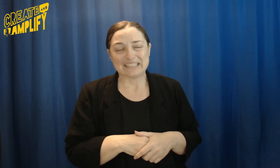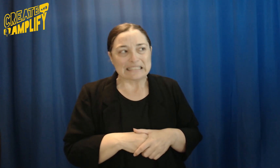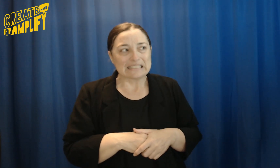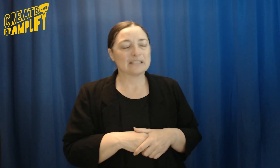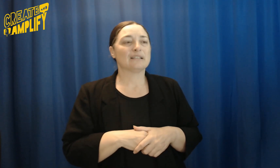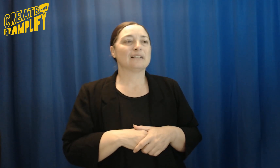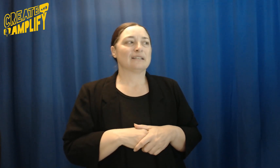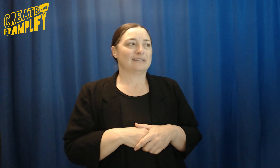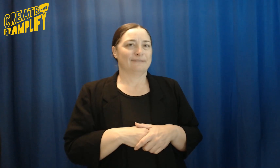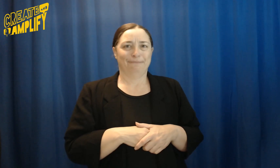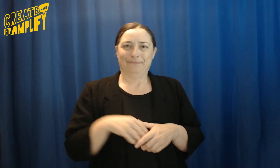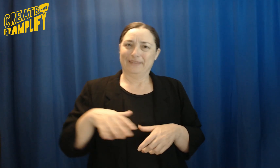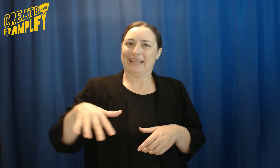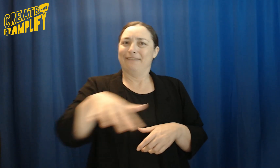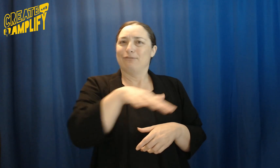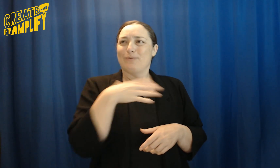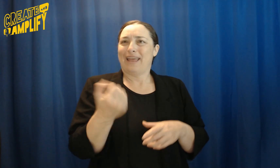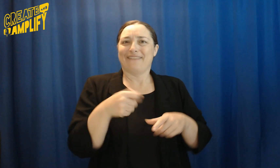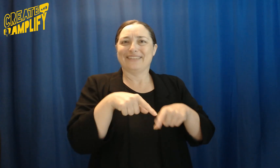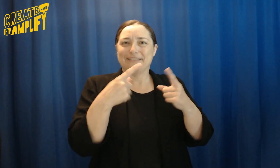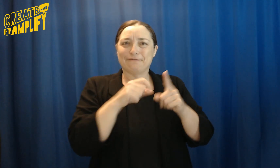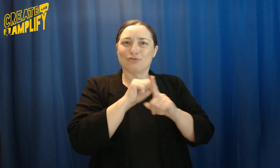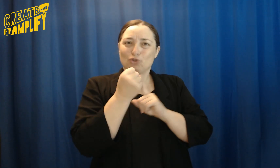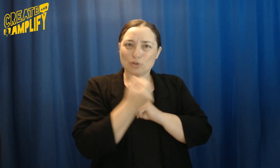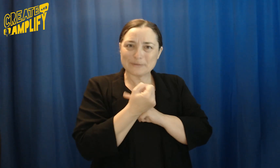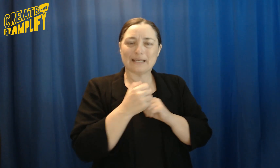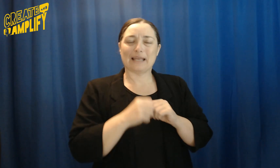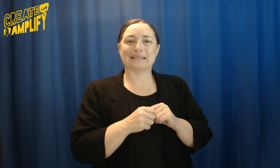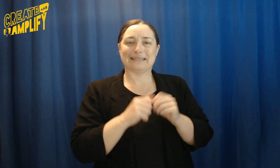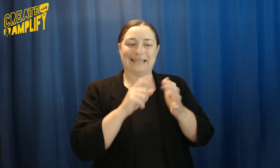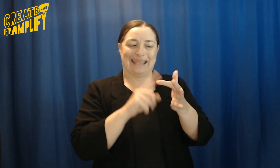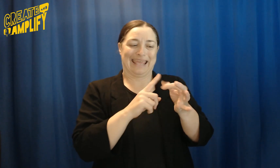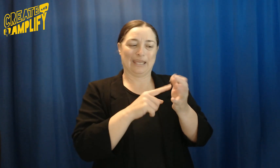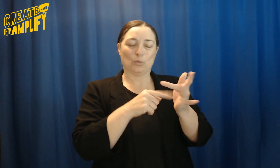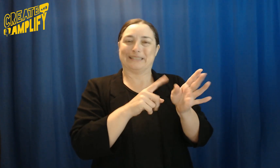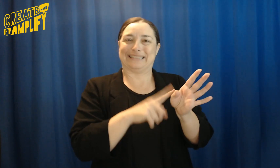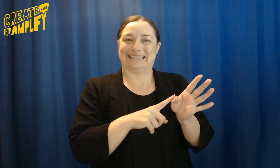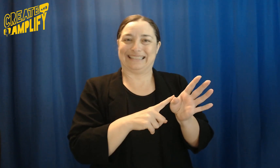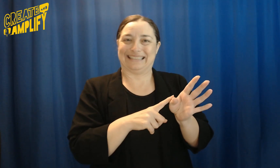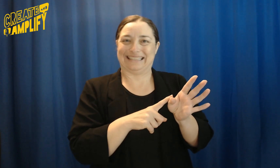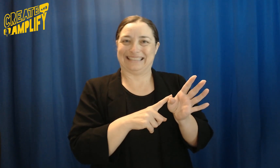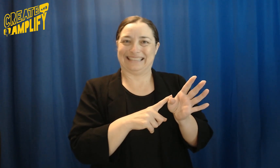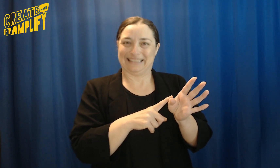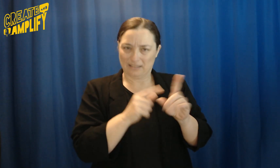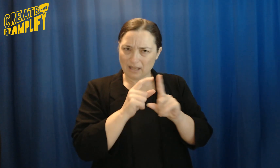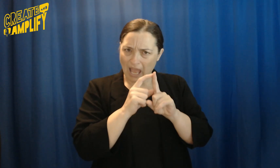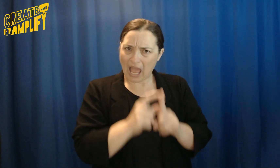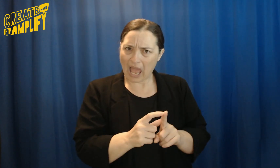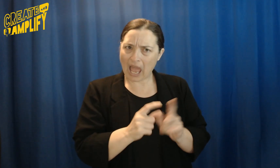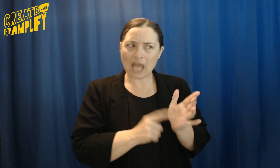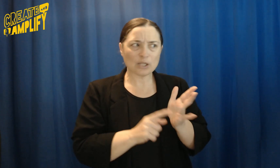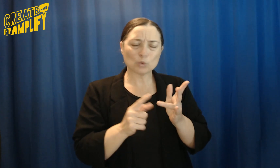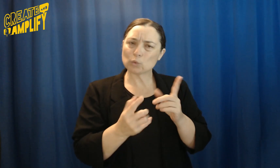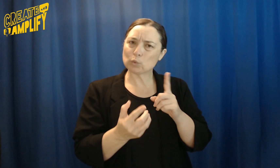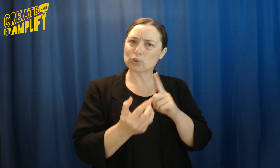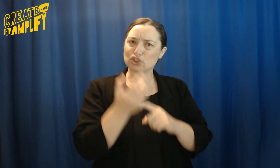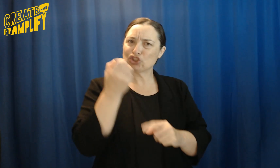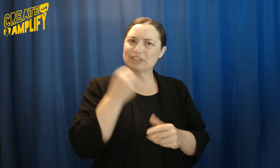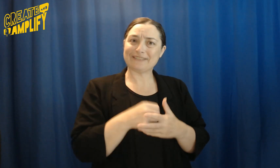Everyone has different circumstances. Equity is something that's very hard to come by. And there are forces and systems at play that